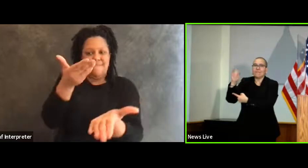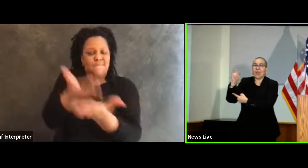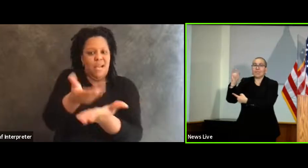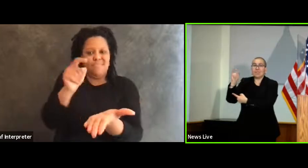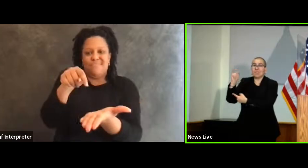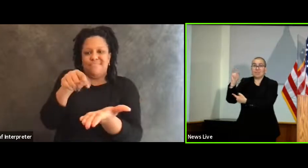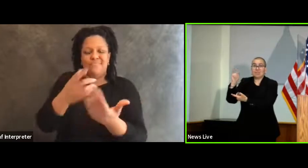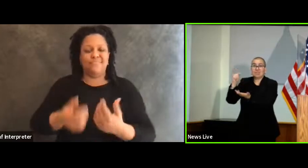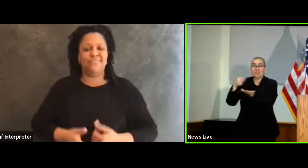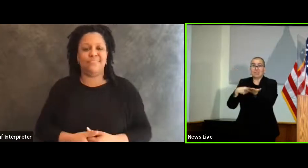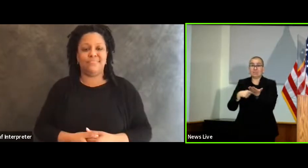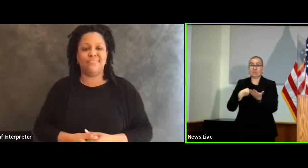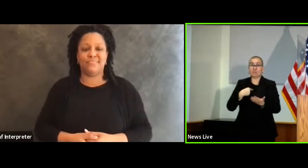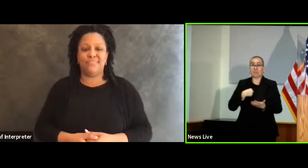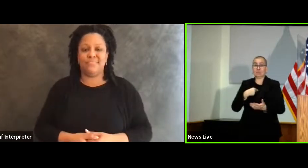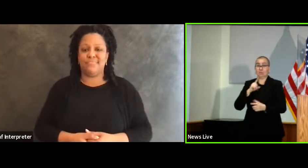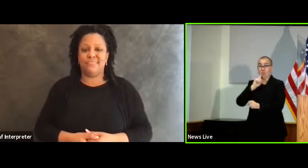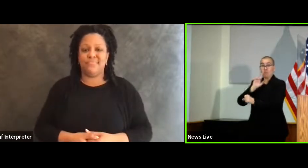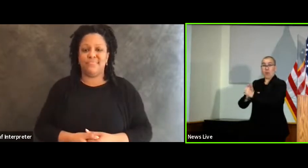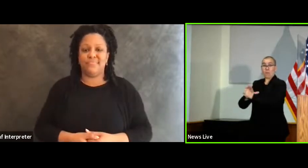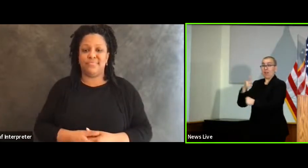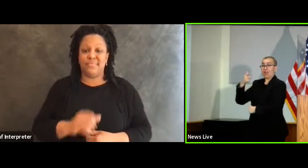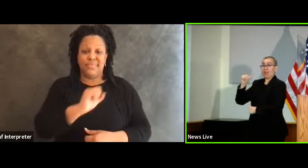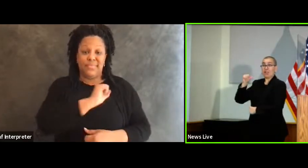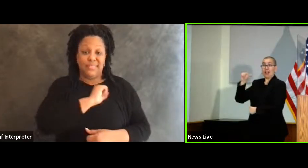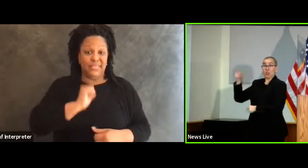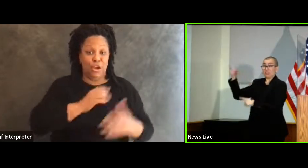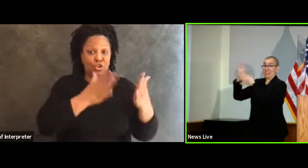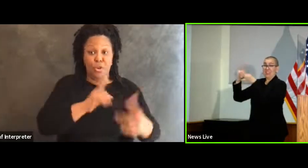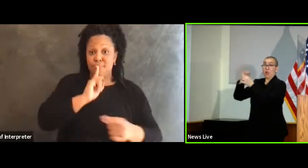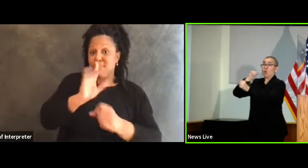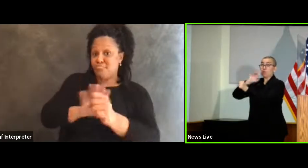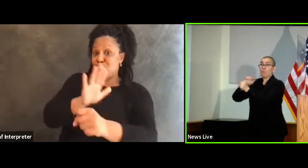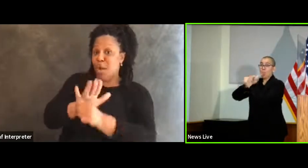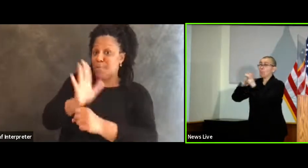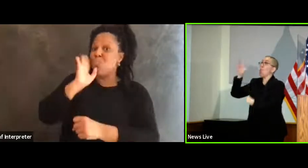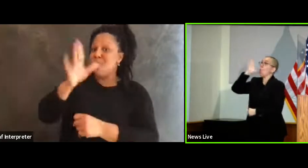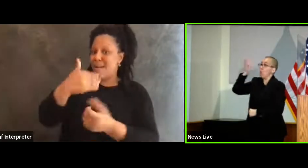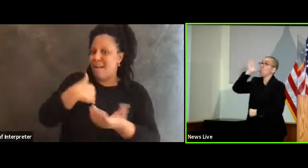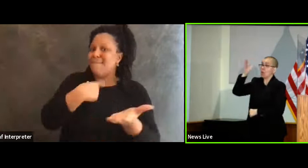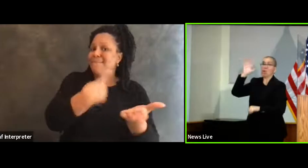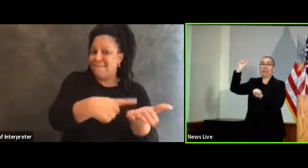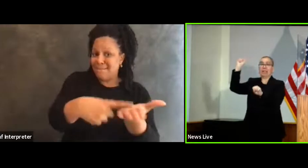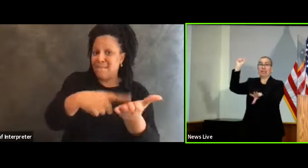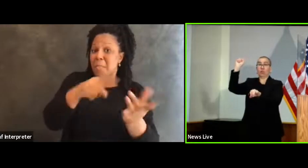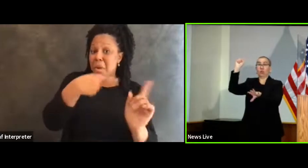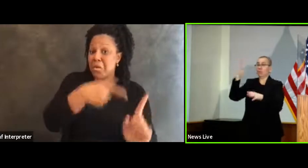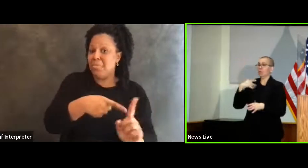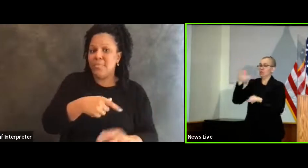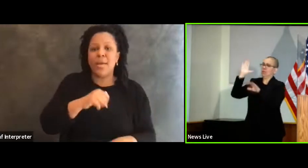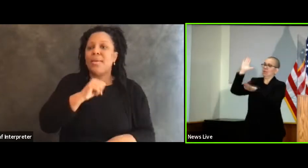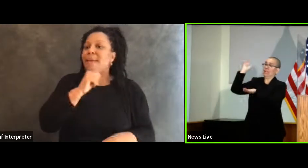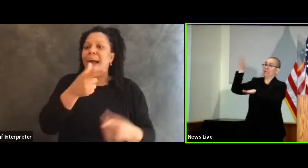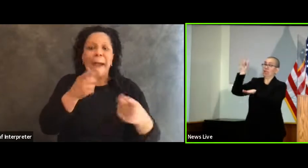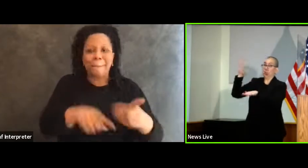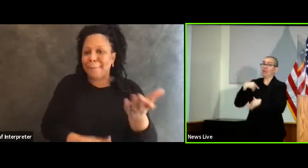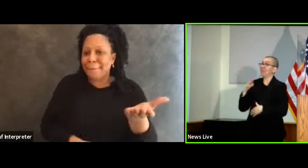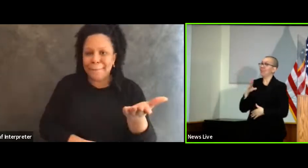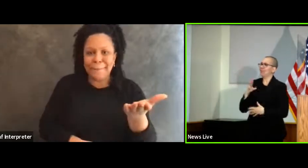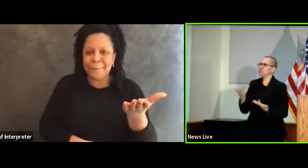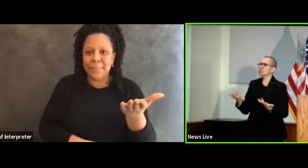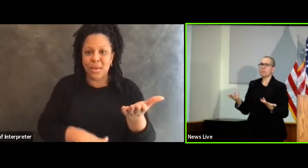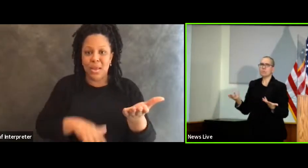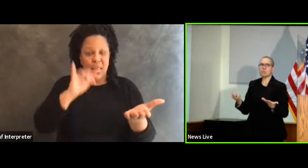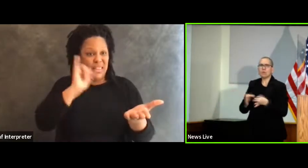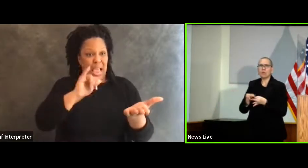were promised hearings and they didn't happen. That is not politicizing. That is a factual part of the story. That belongs in the news, not the opinion page.